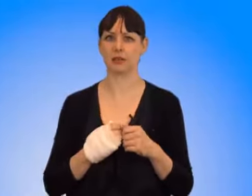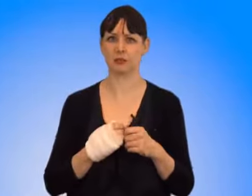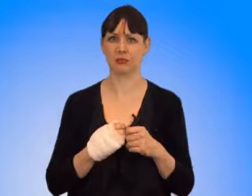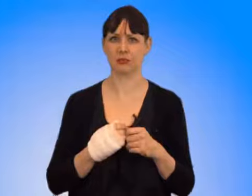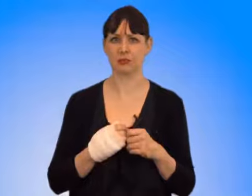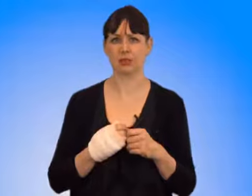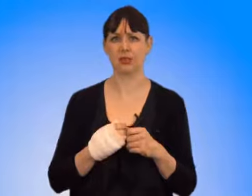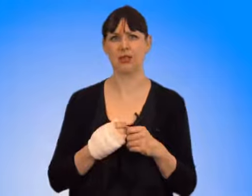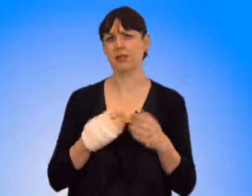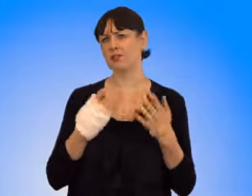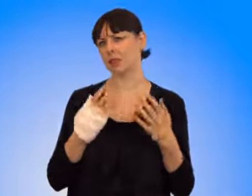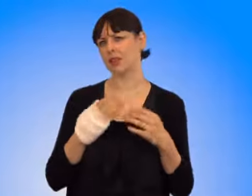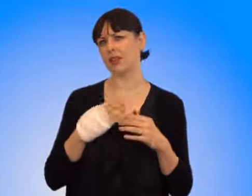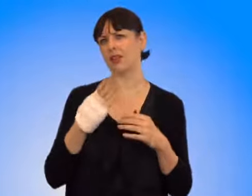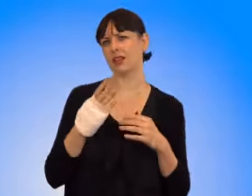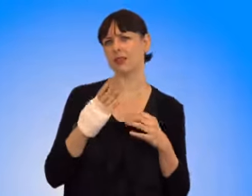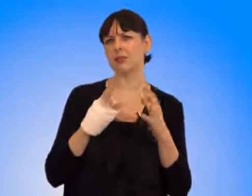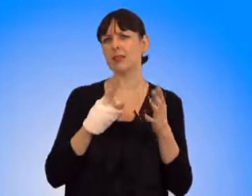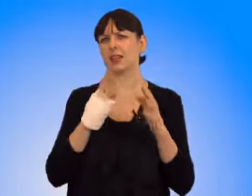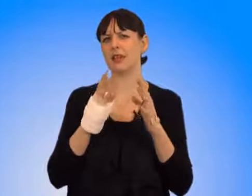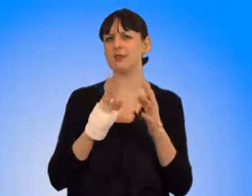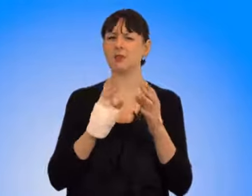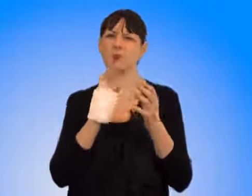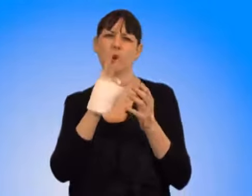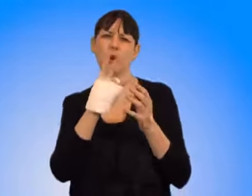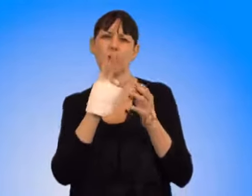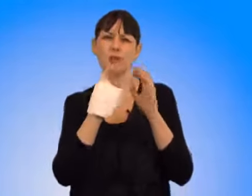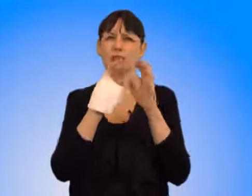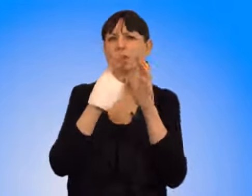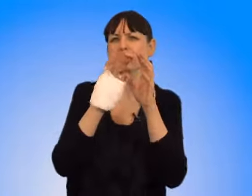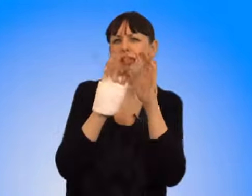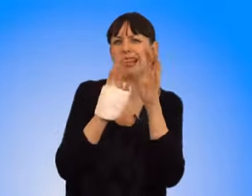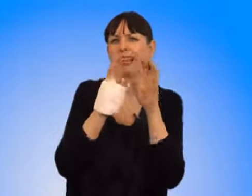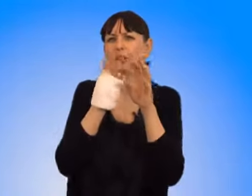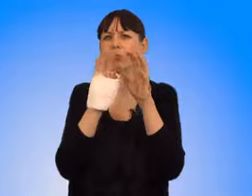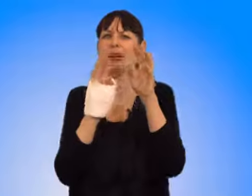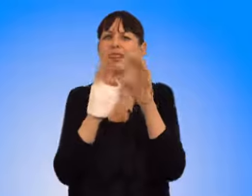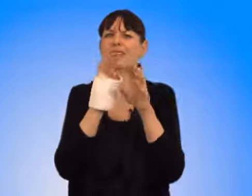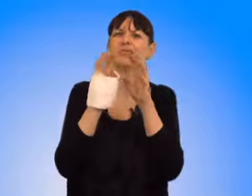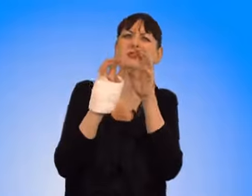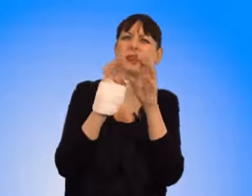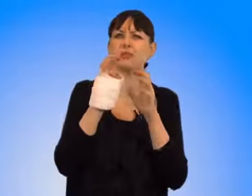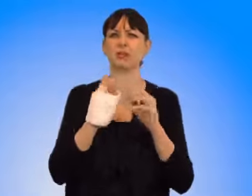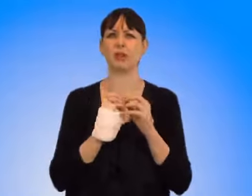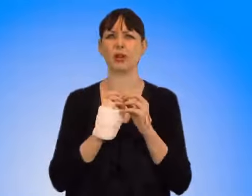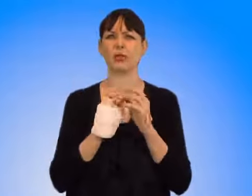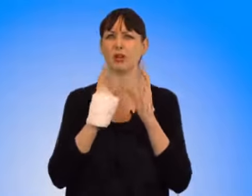ankle. Maybe your ankle might have some purple or yellow marks around it where you